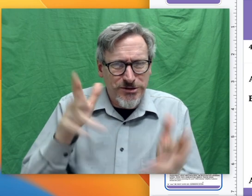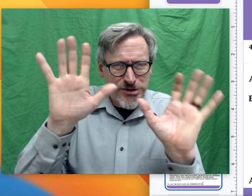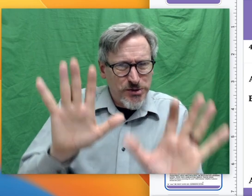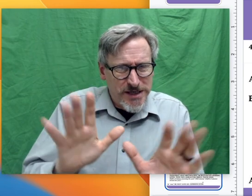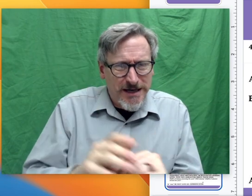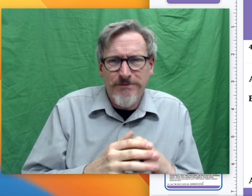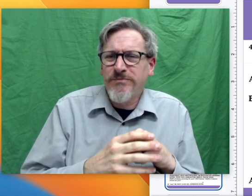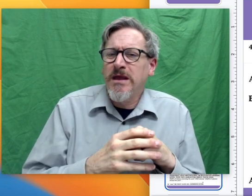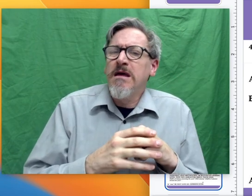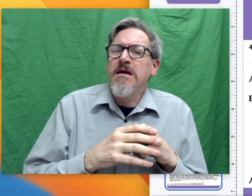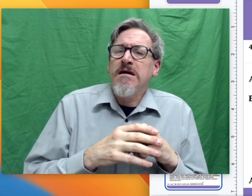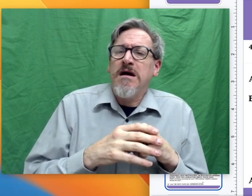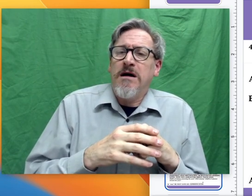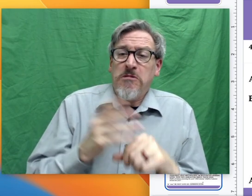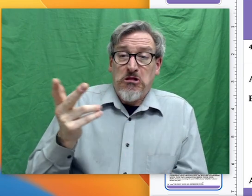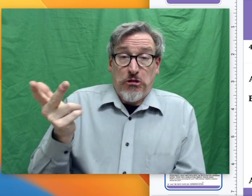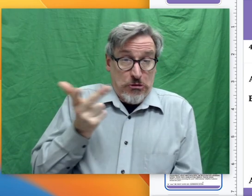just do Sunday.